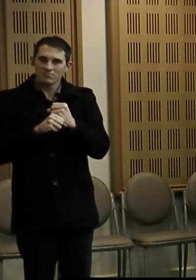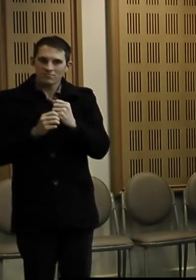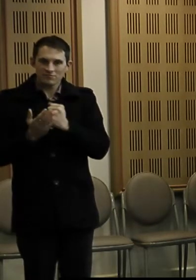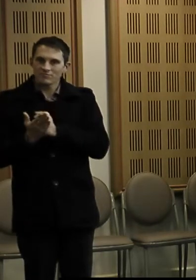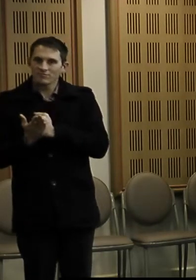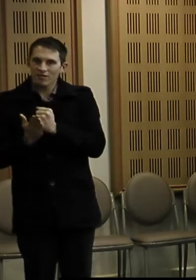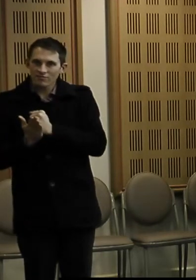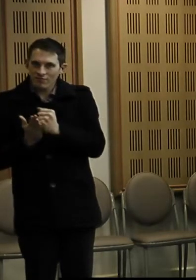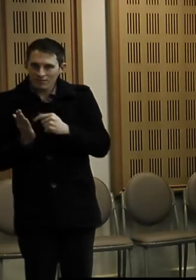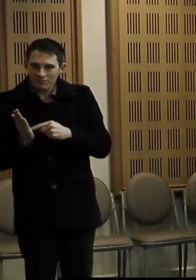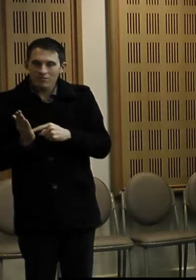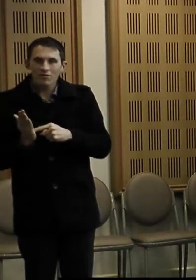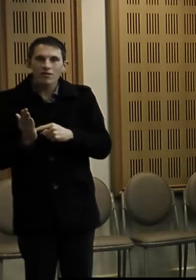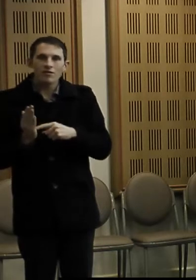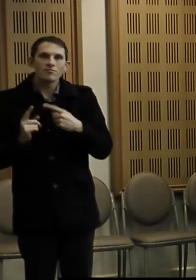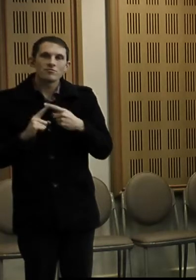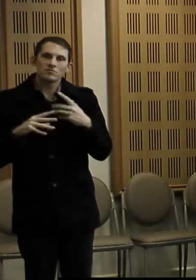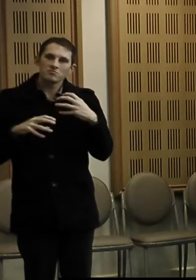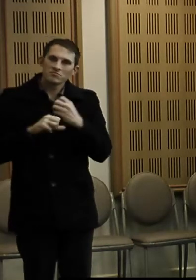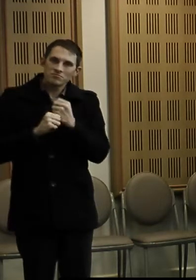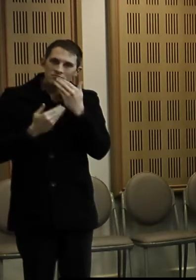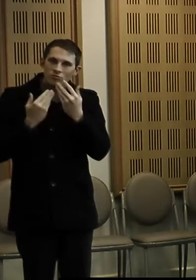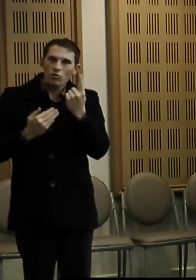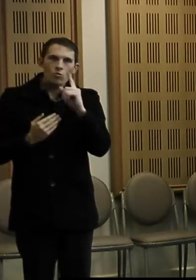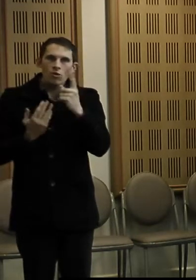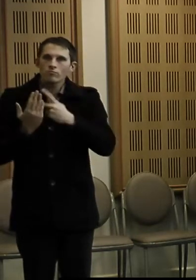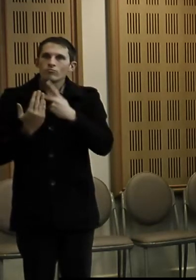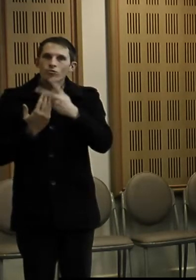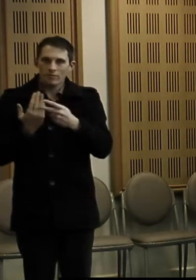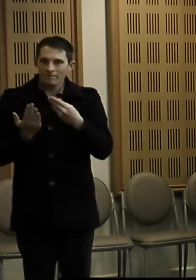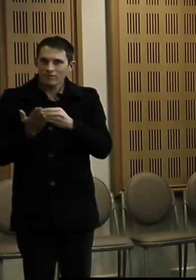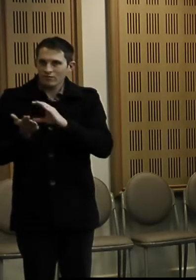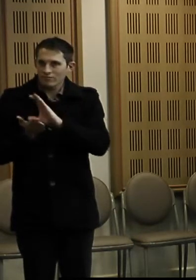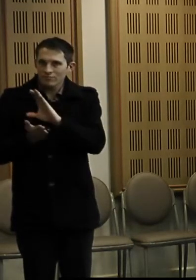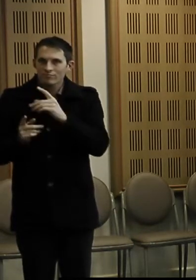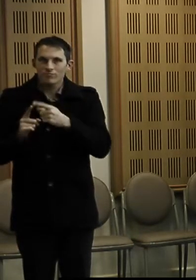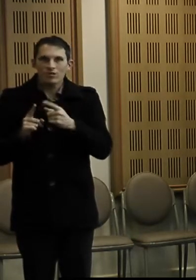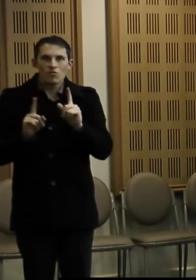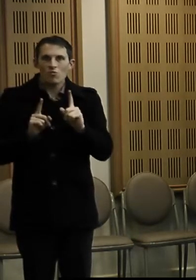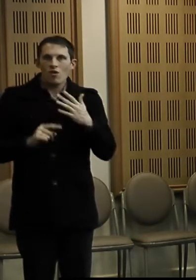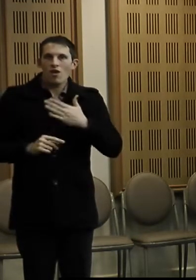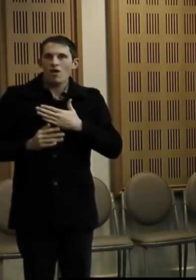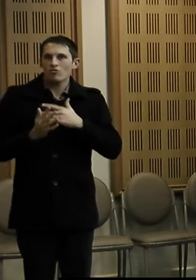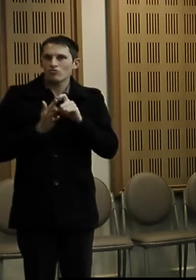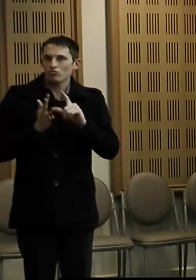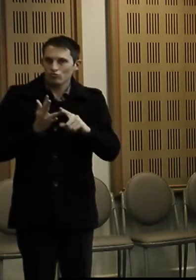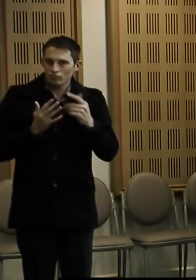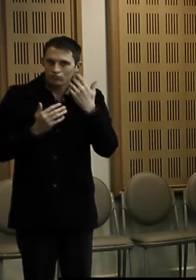of the programs that we're funding, and some of the things we would like to do. So I'm happy to take questions now.